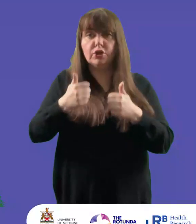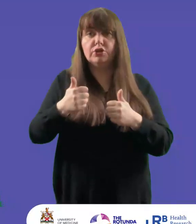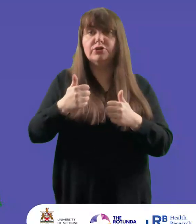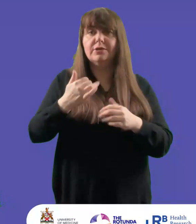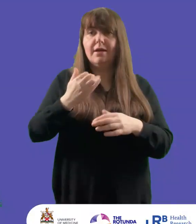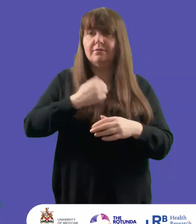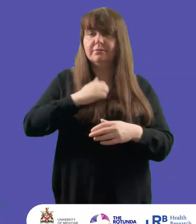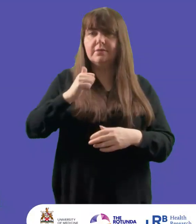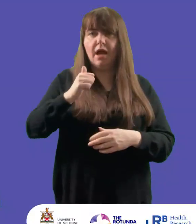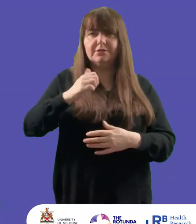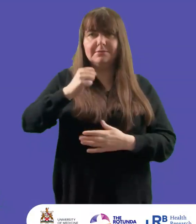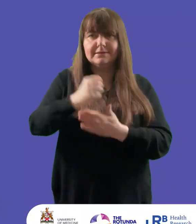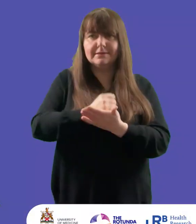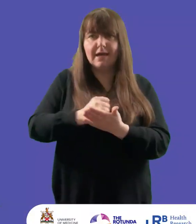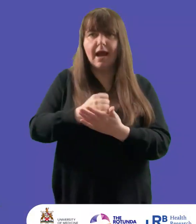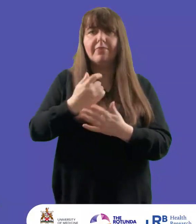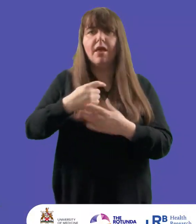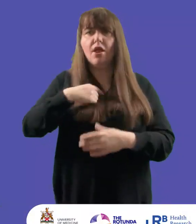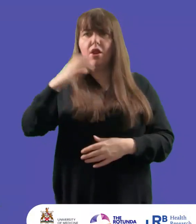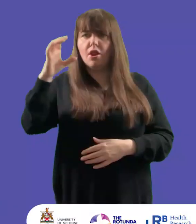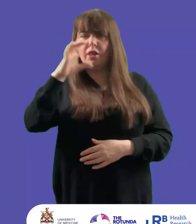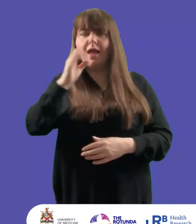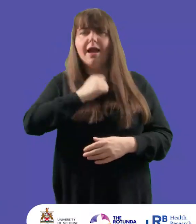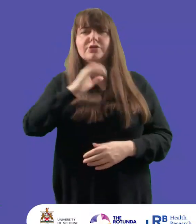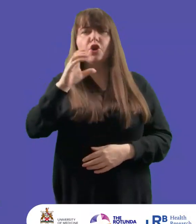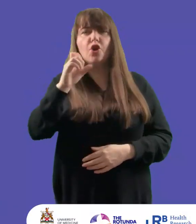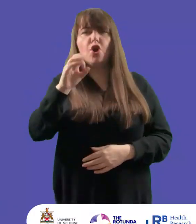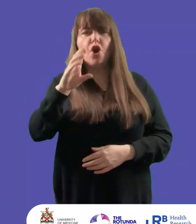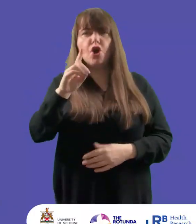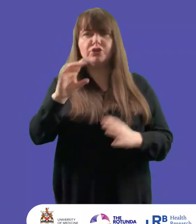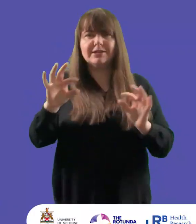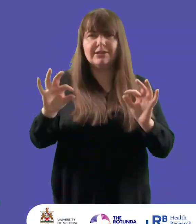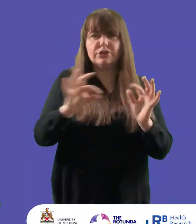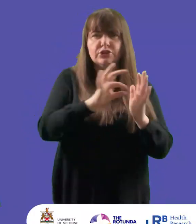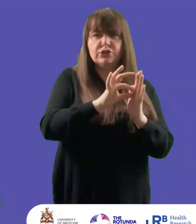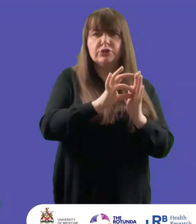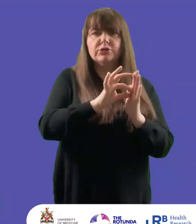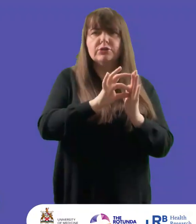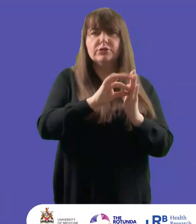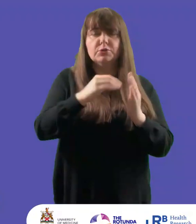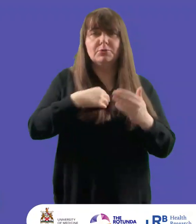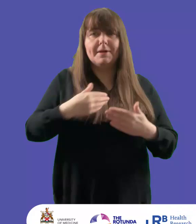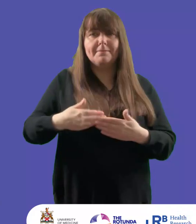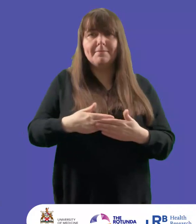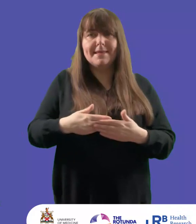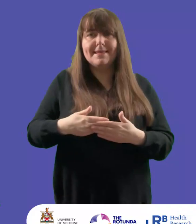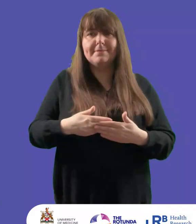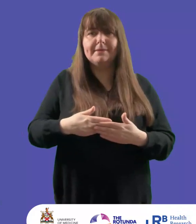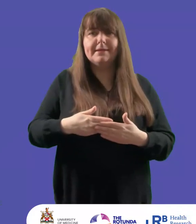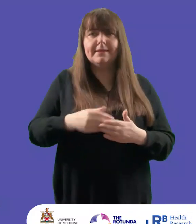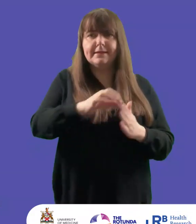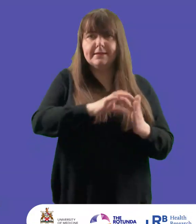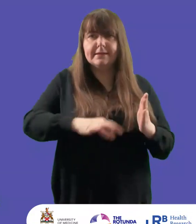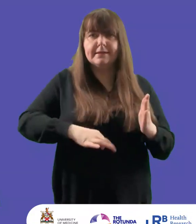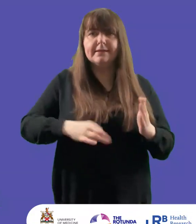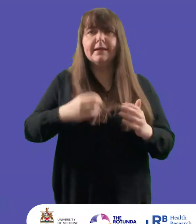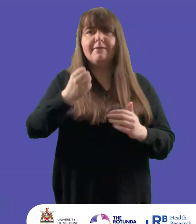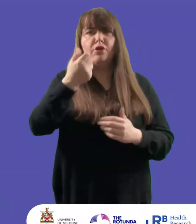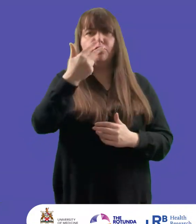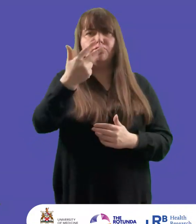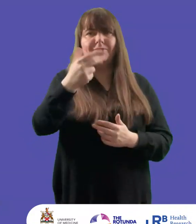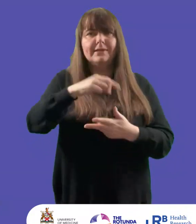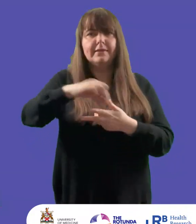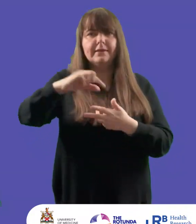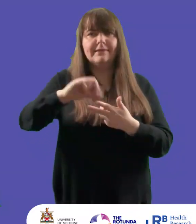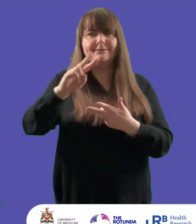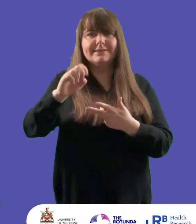At the anatomy scan, we also look at the cord insertion site into the baby. We need to check that there are 3 vessels in the